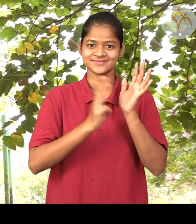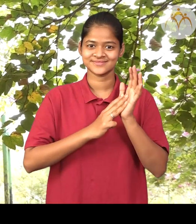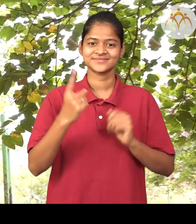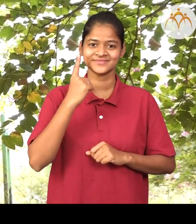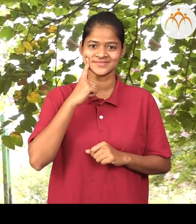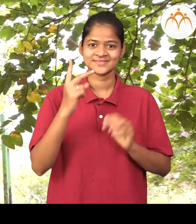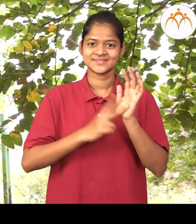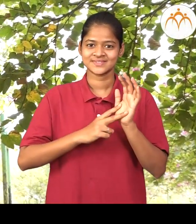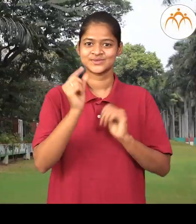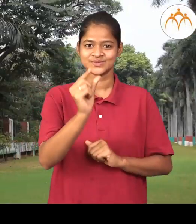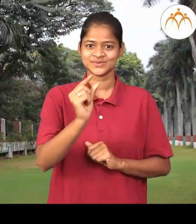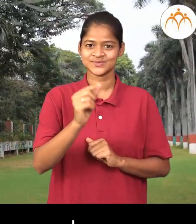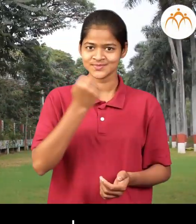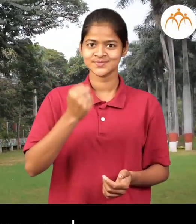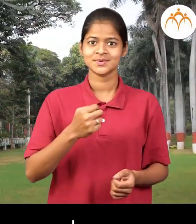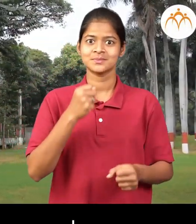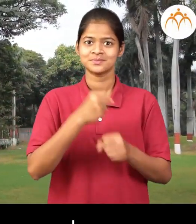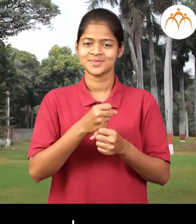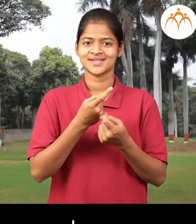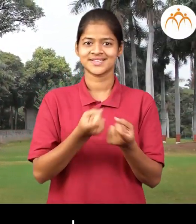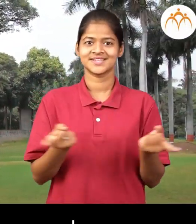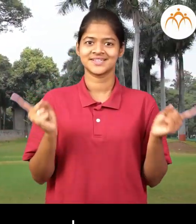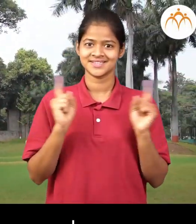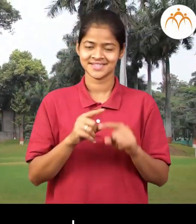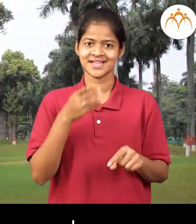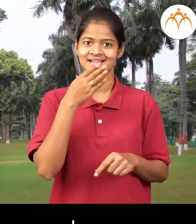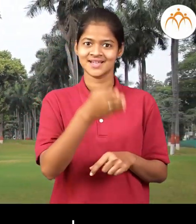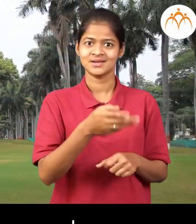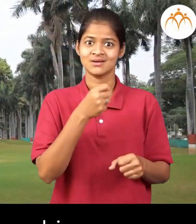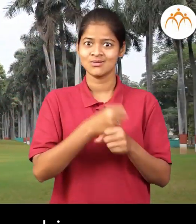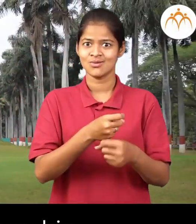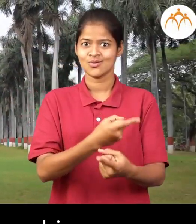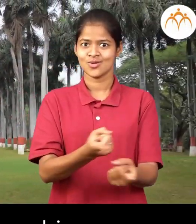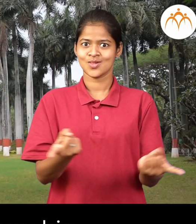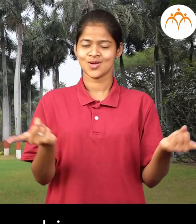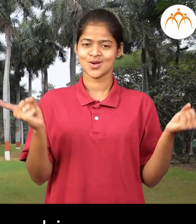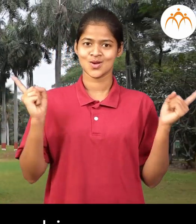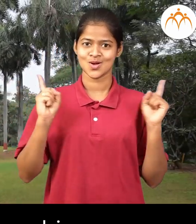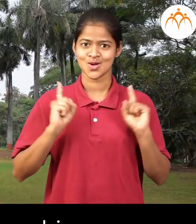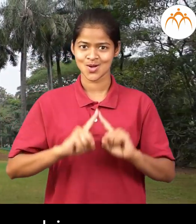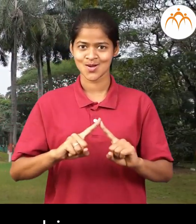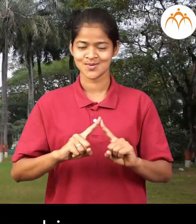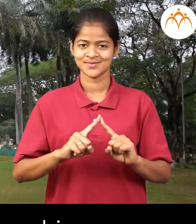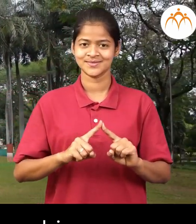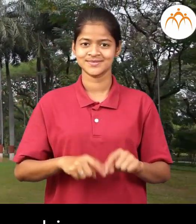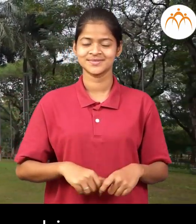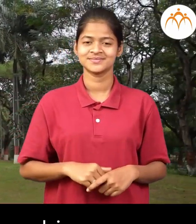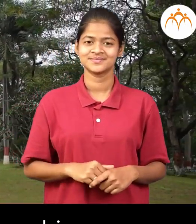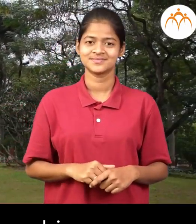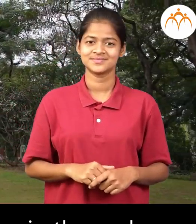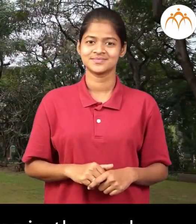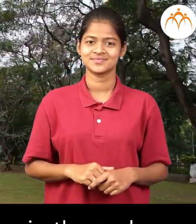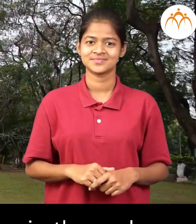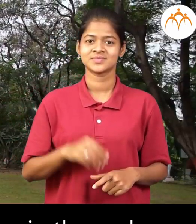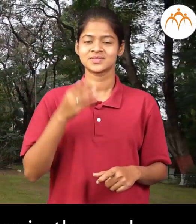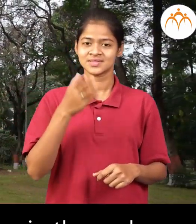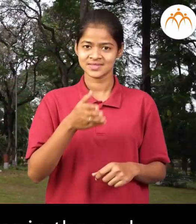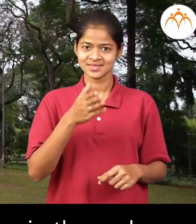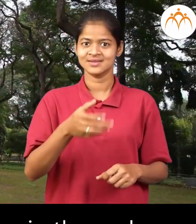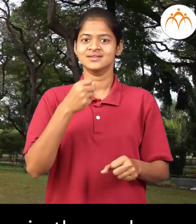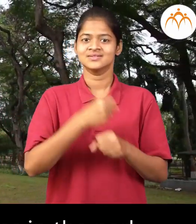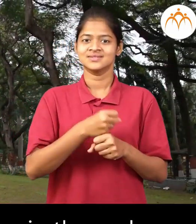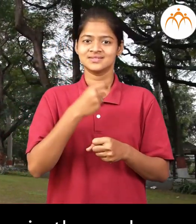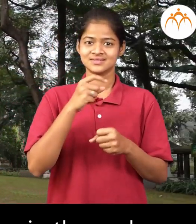I am Minoo. We had gone to a park. The park was very big. There